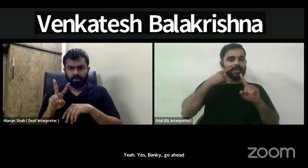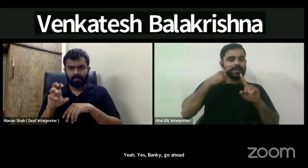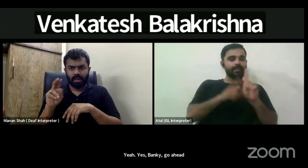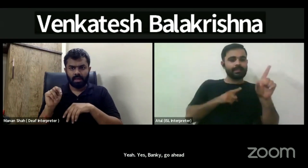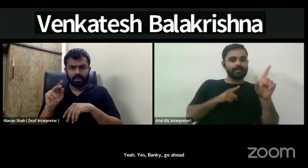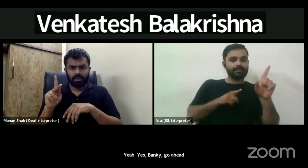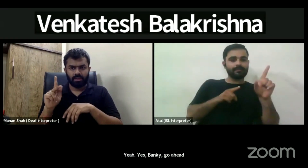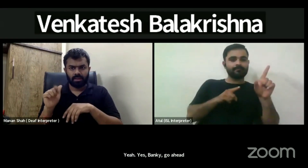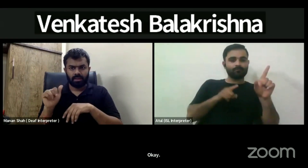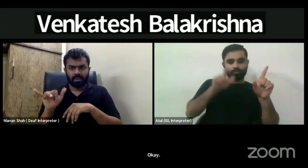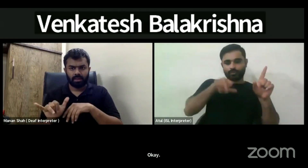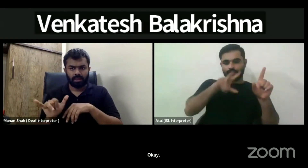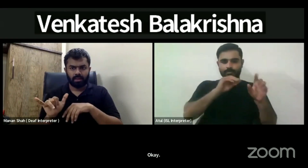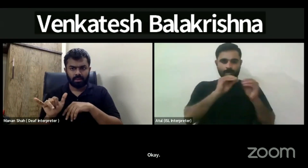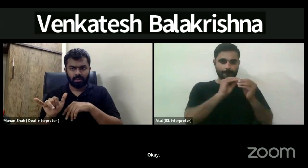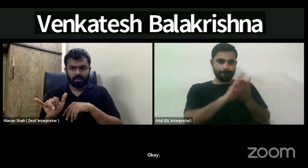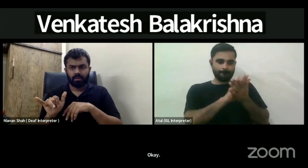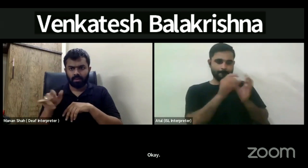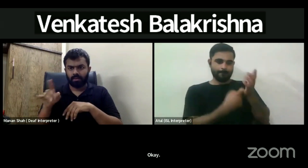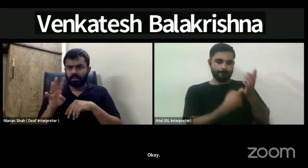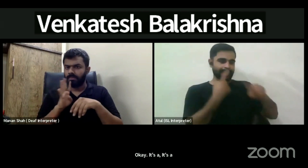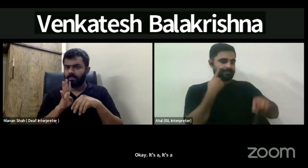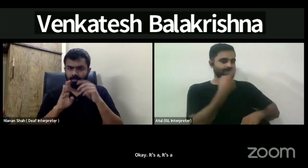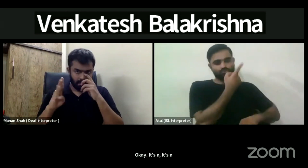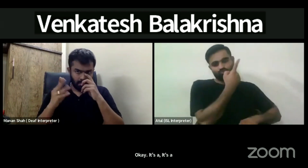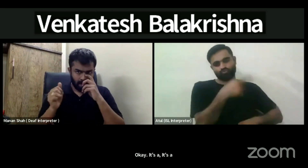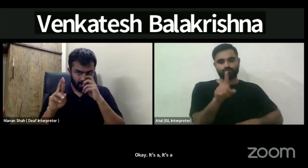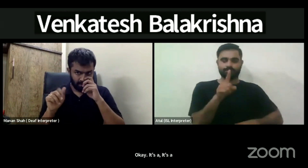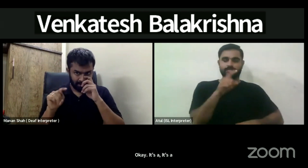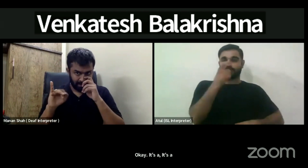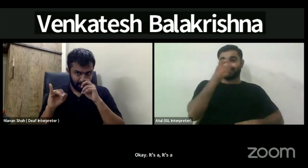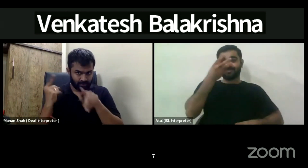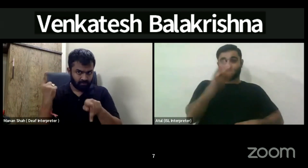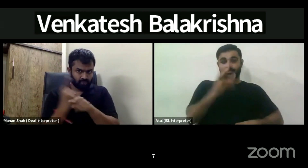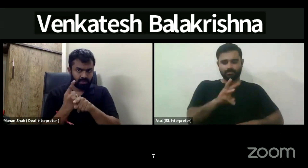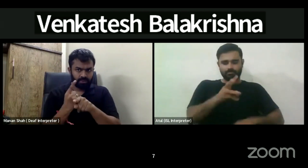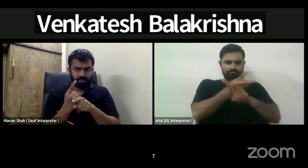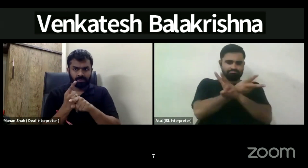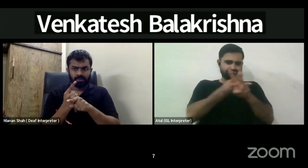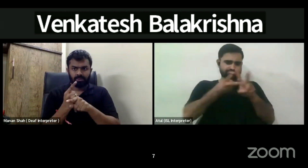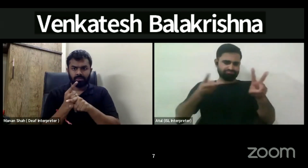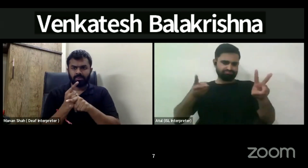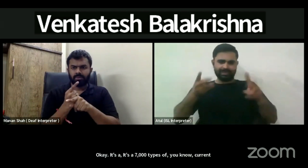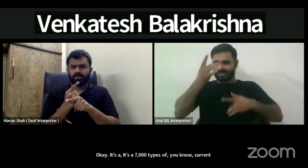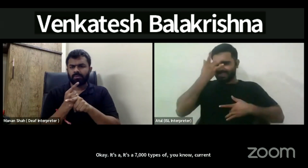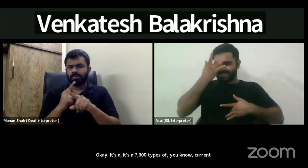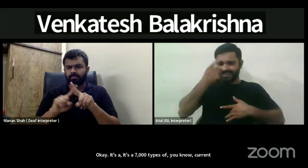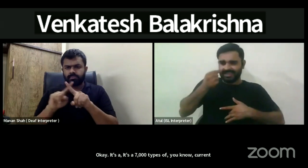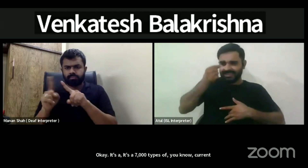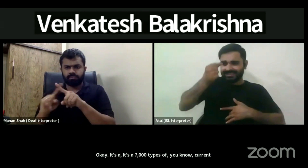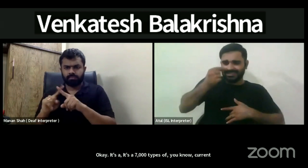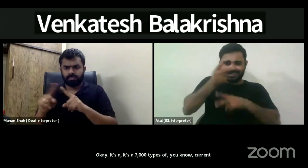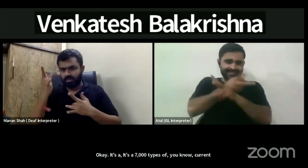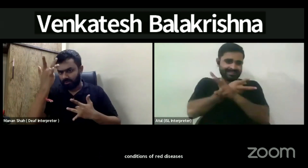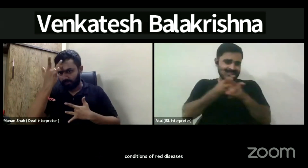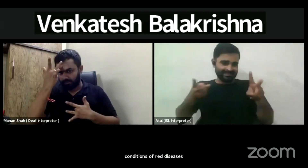It's Bharati, as you rightly say, it's 7,000 types of conditions of rare diseases.